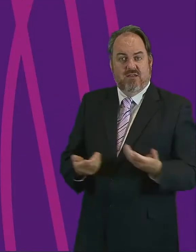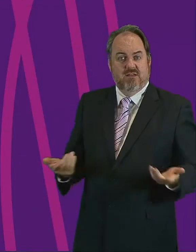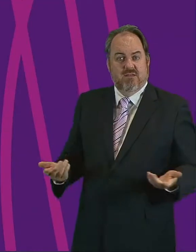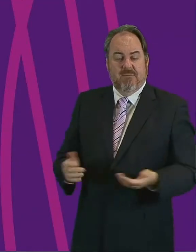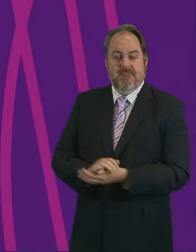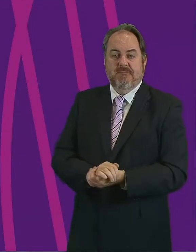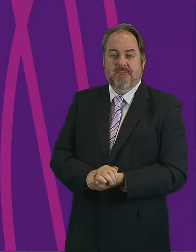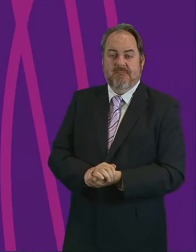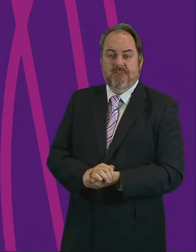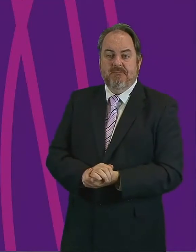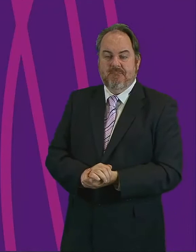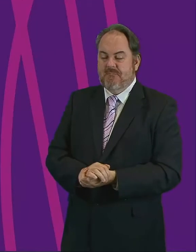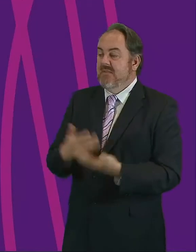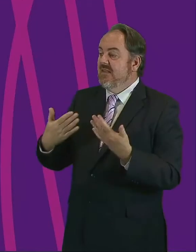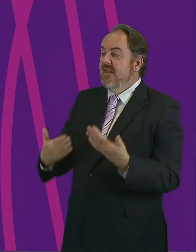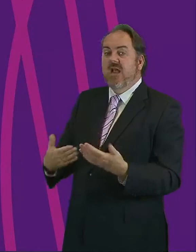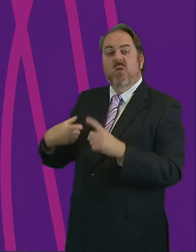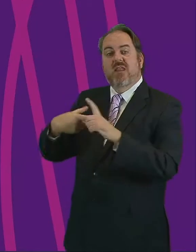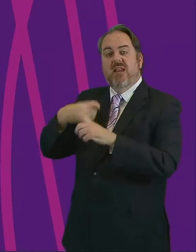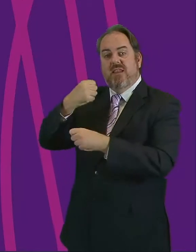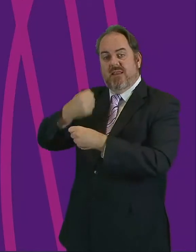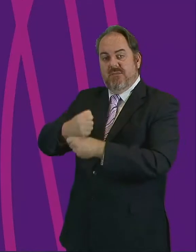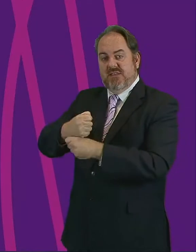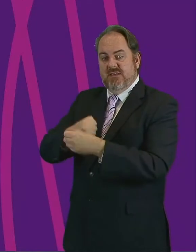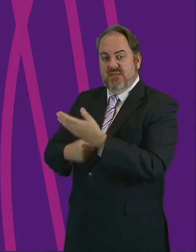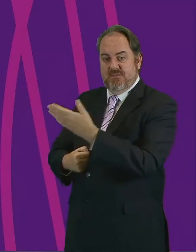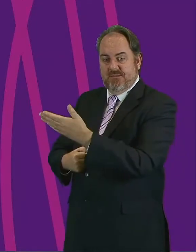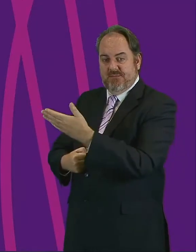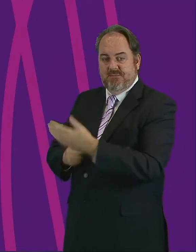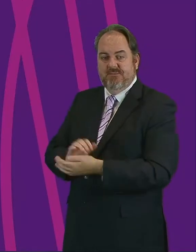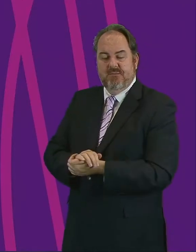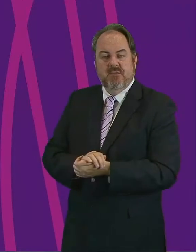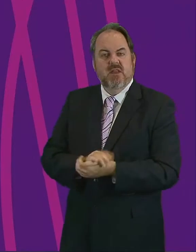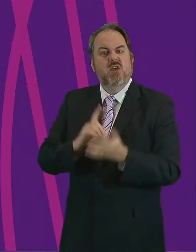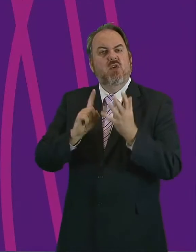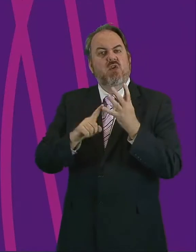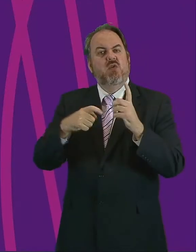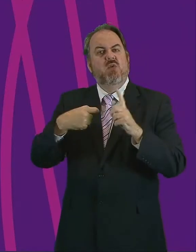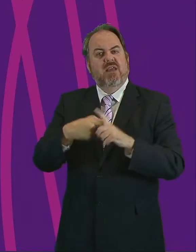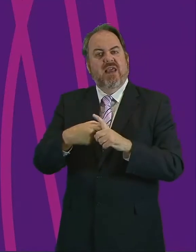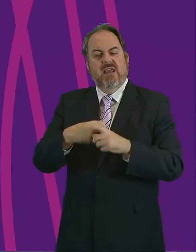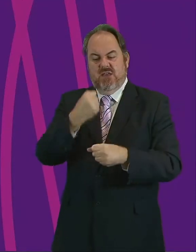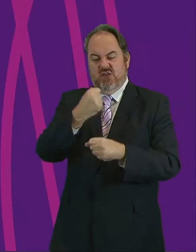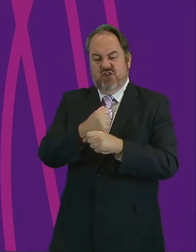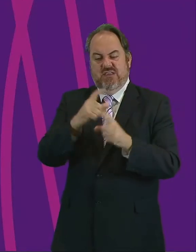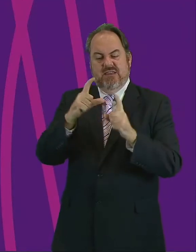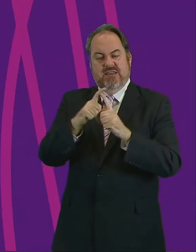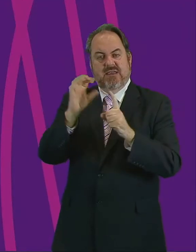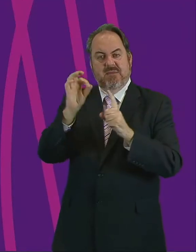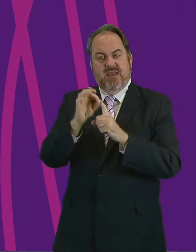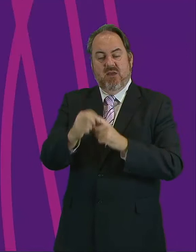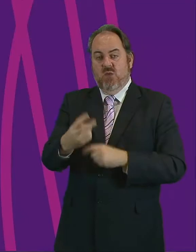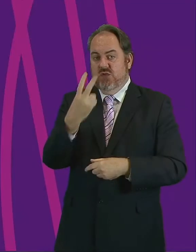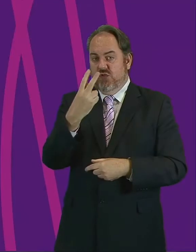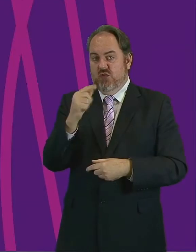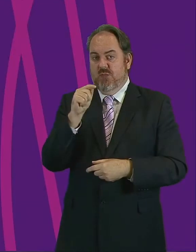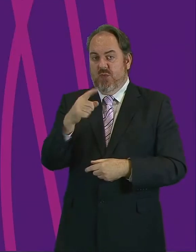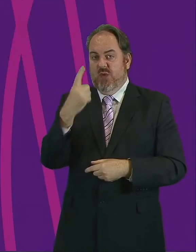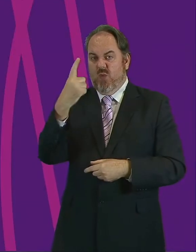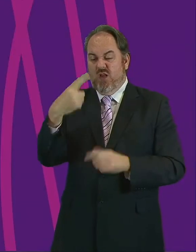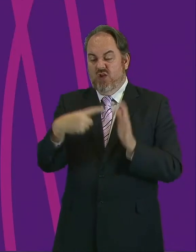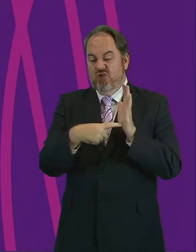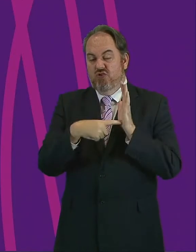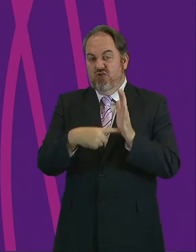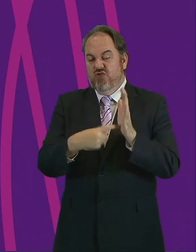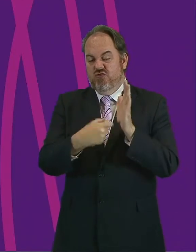Kenneth Gibson, followed by Alex Rowley. Presiding Officer, UK gross domestic product last year was 2.21 trillion. The Chancellor's